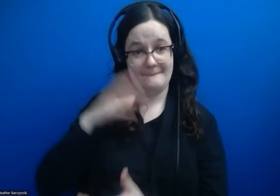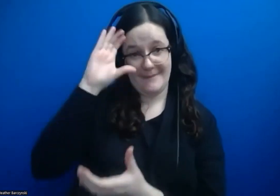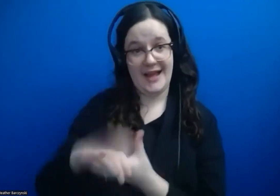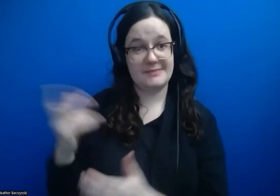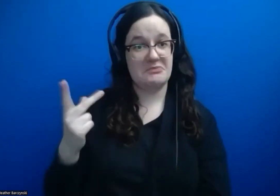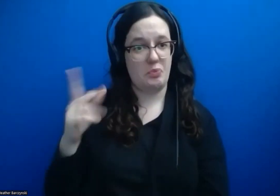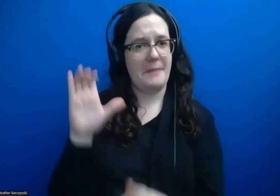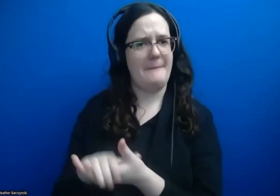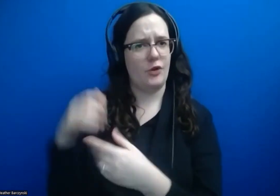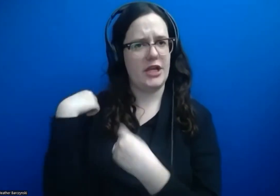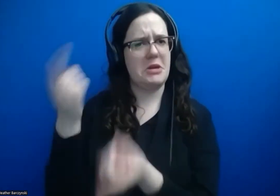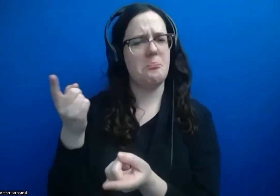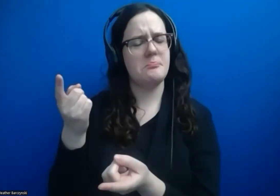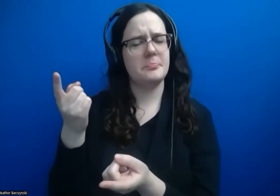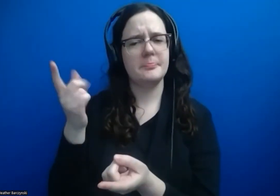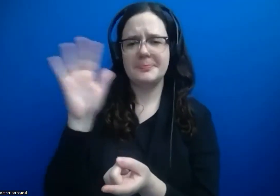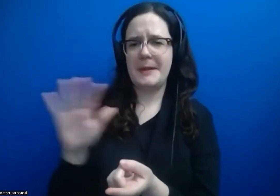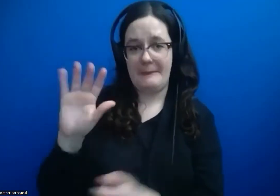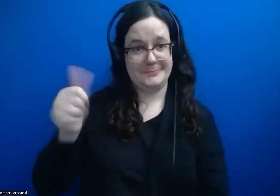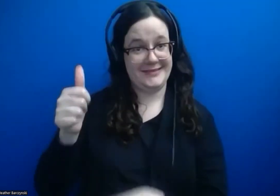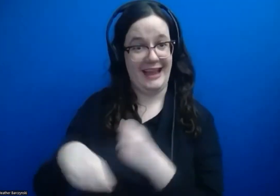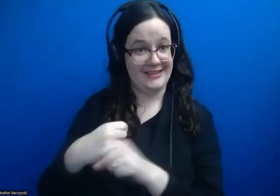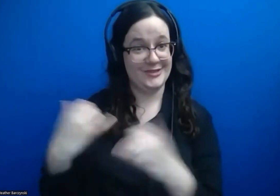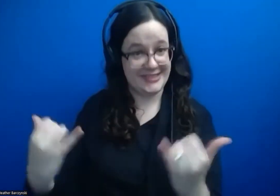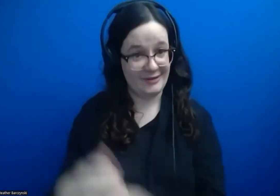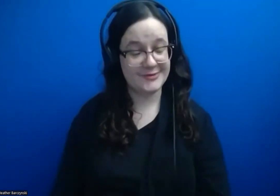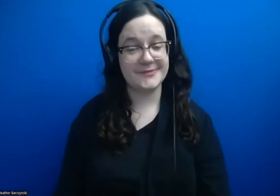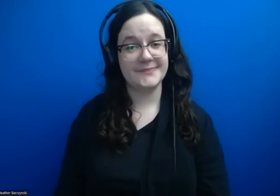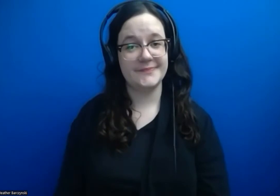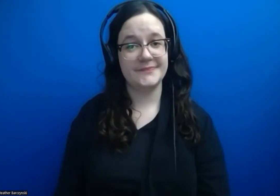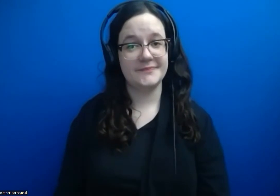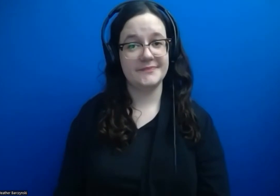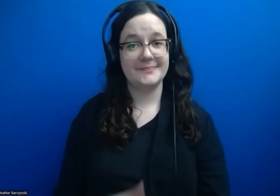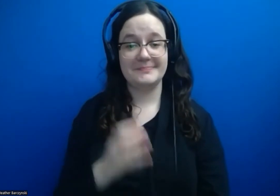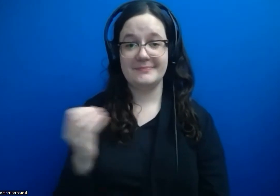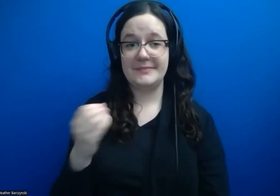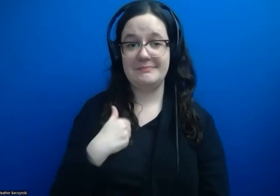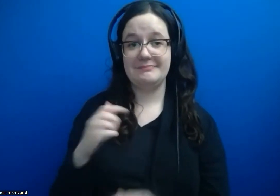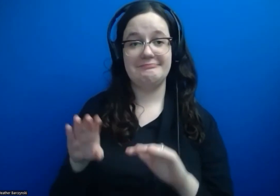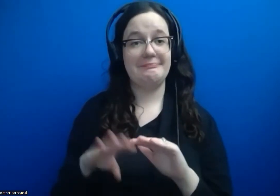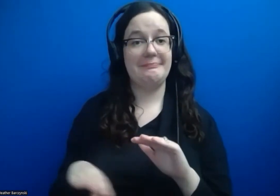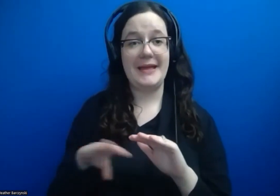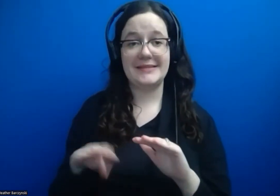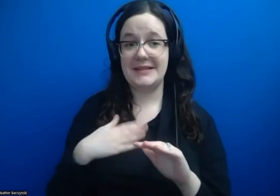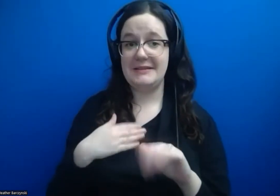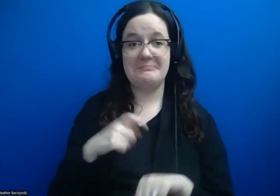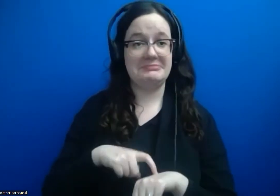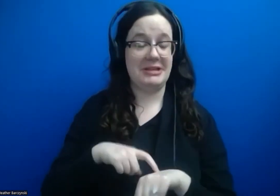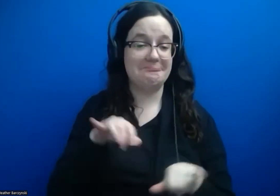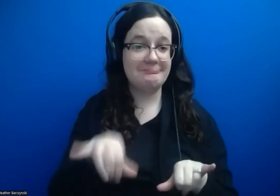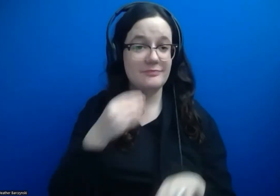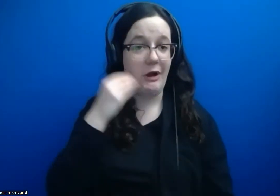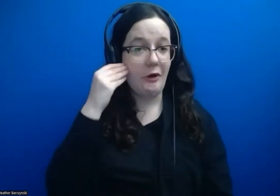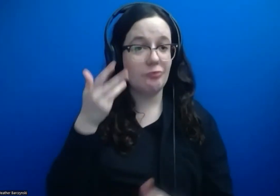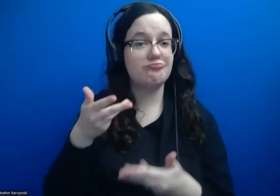for about, almost 10 years now. And I basically just spend my time at home with my